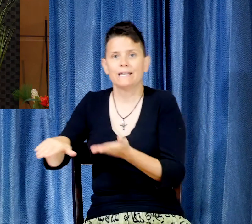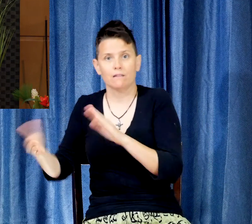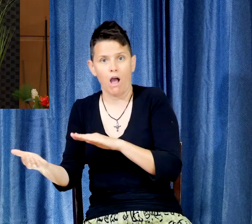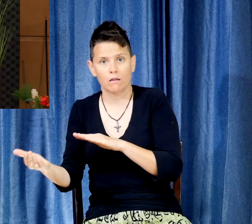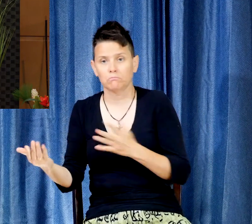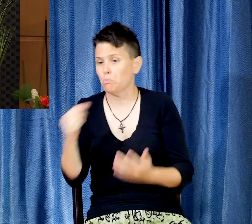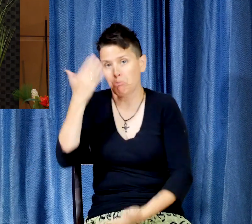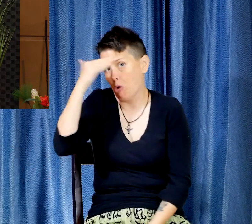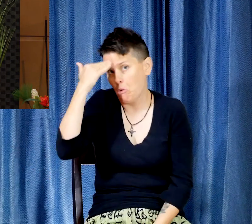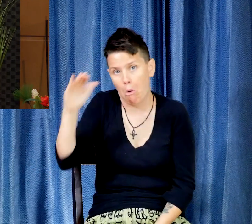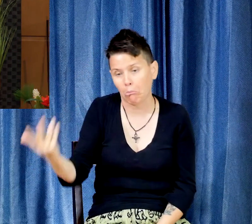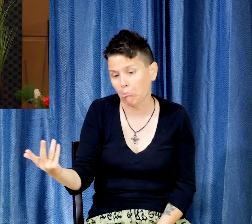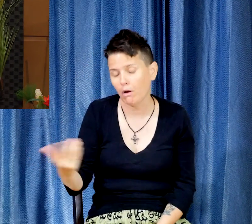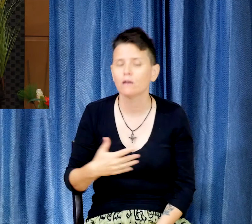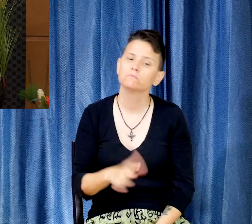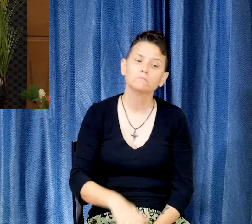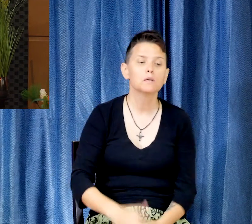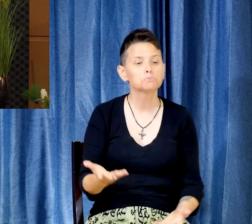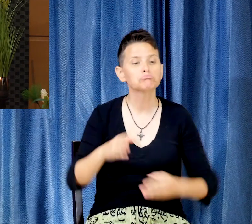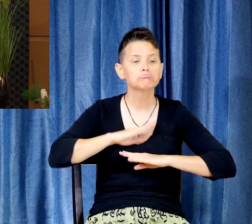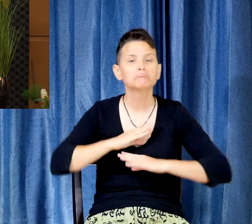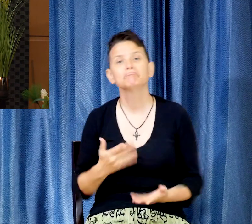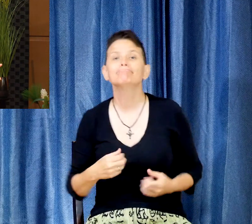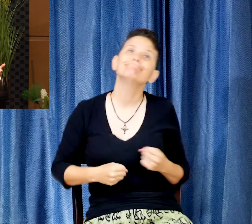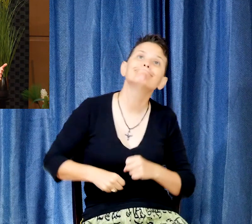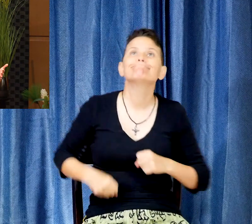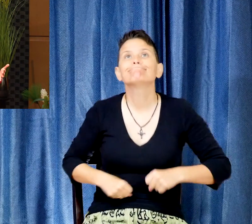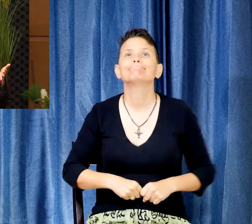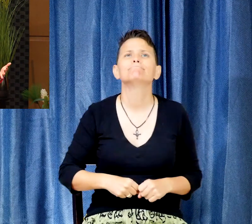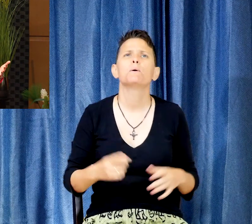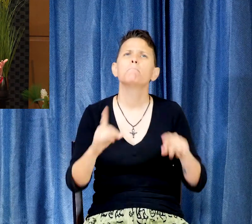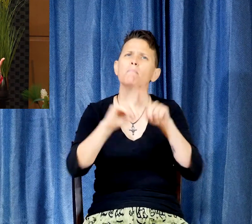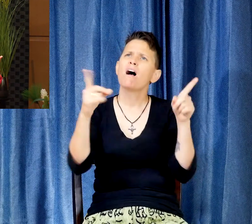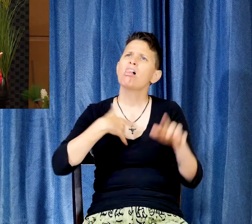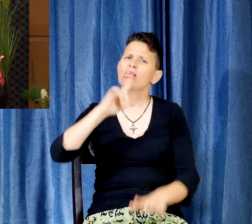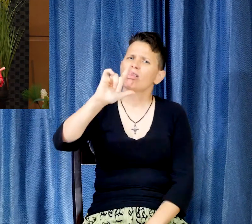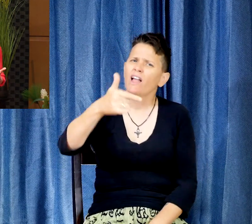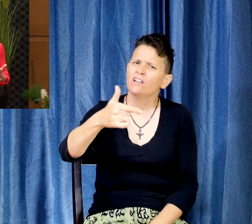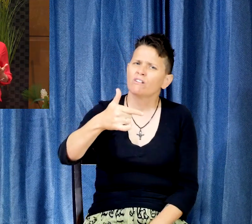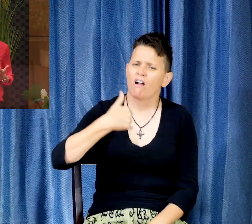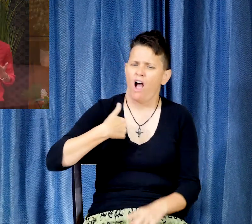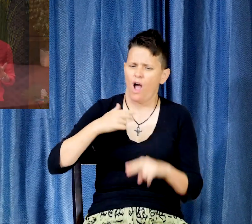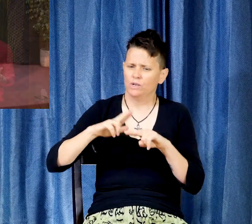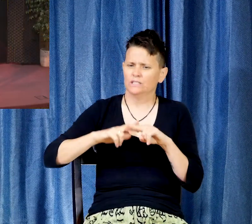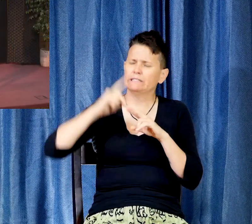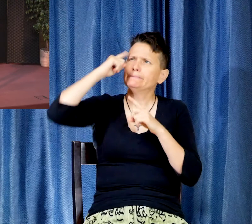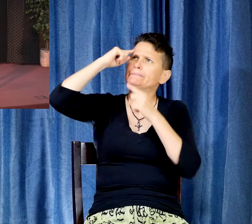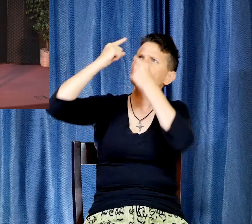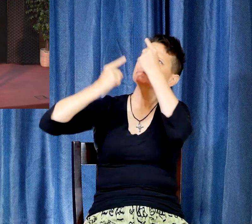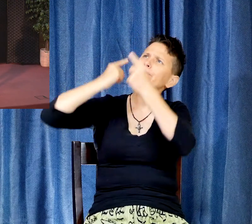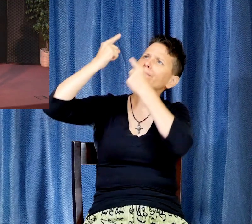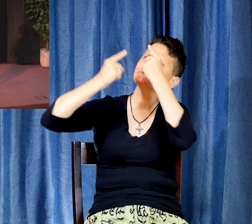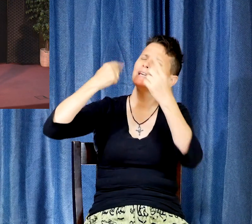satisfy him for a little while. But it made me think later about this idea of the great mysteries,